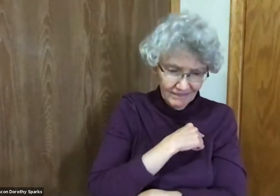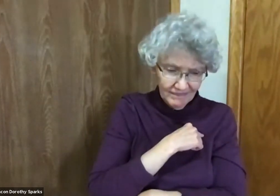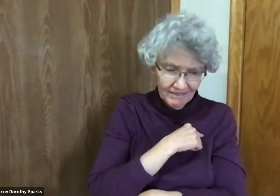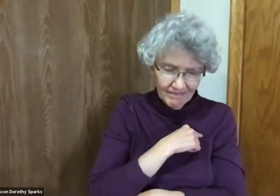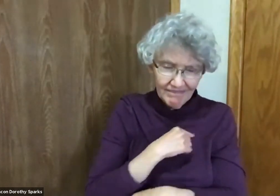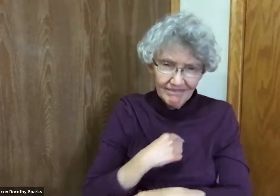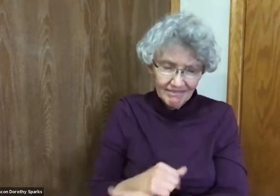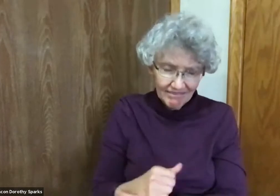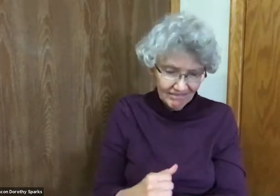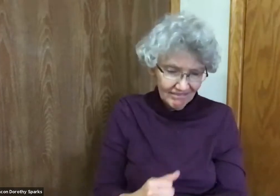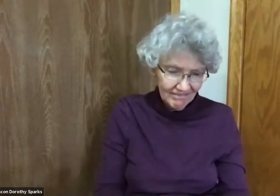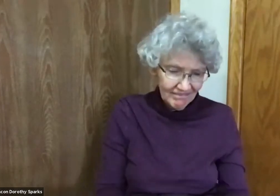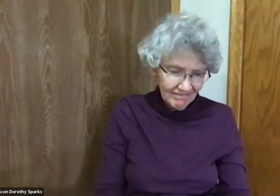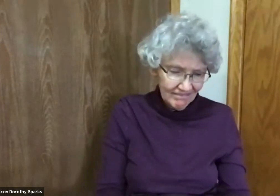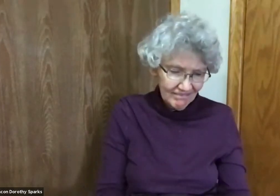Even on us.